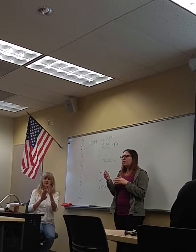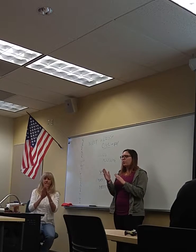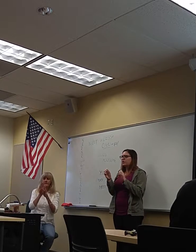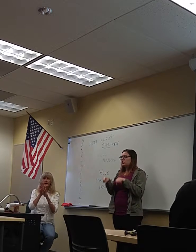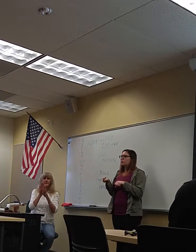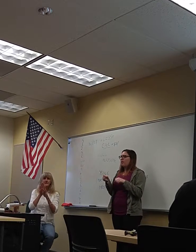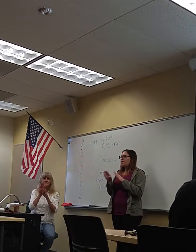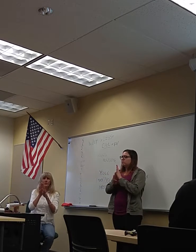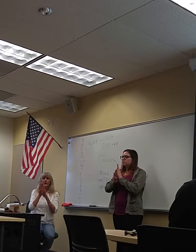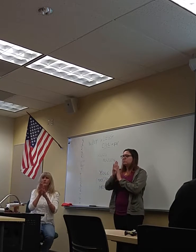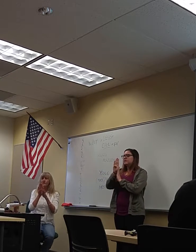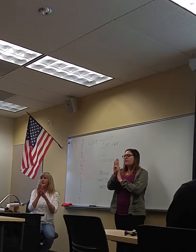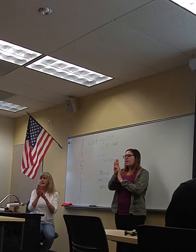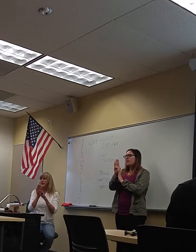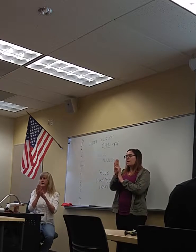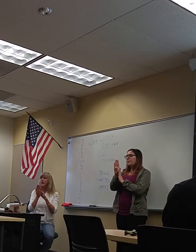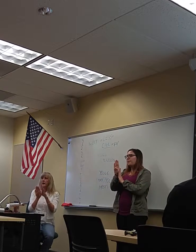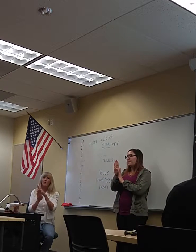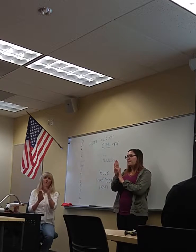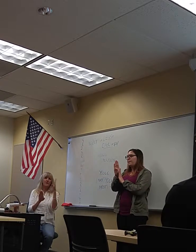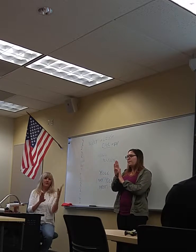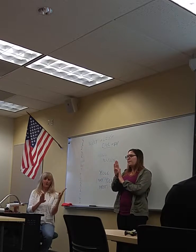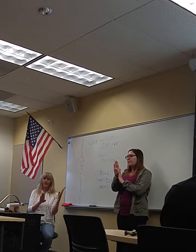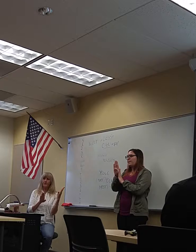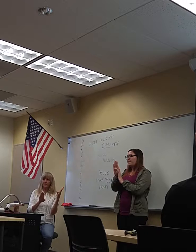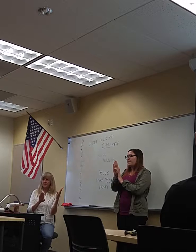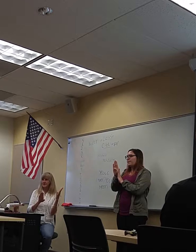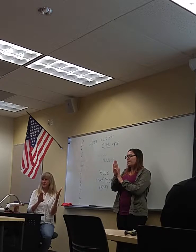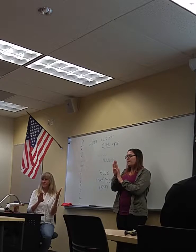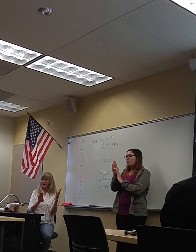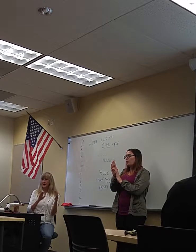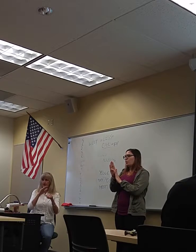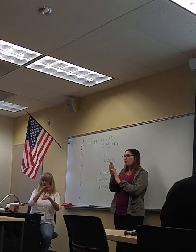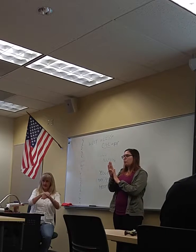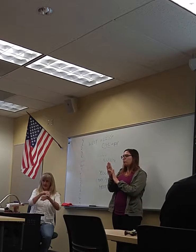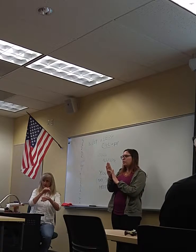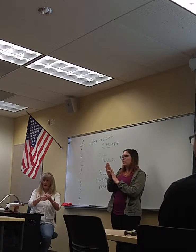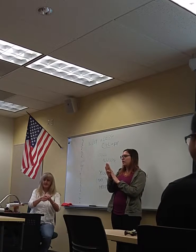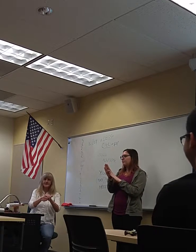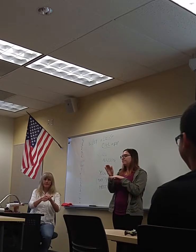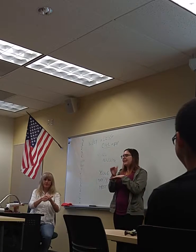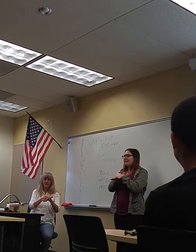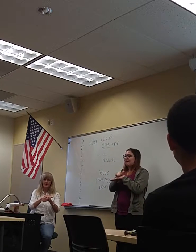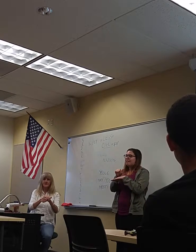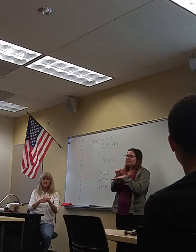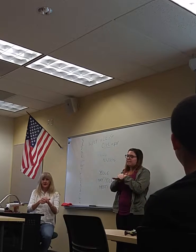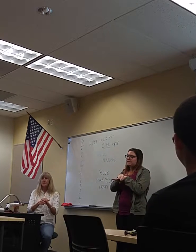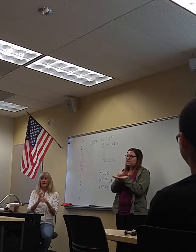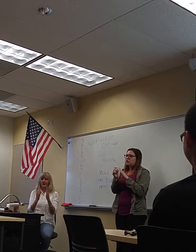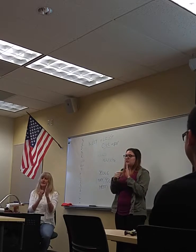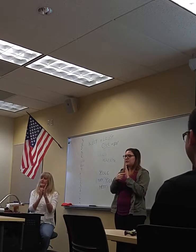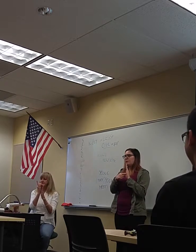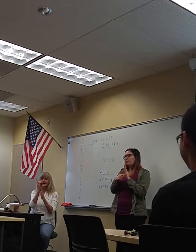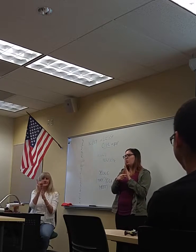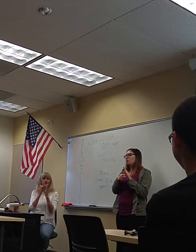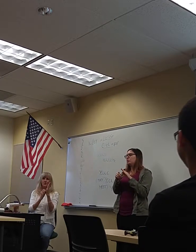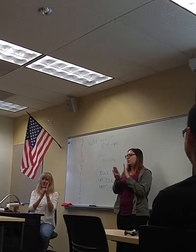sign develop this way, which again, we're moving away from those initialized symbols. Yeah, and this is, you will